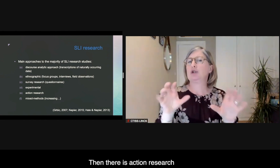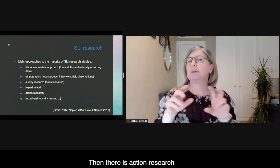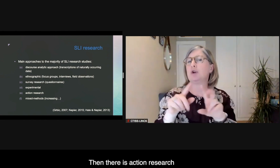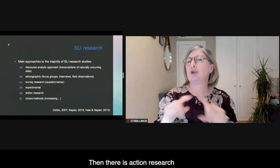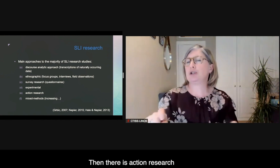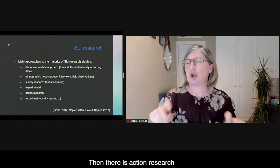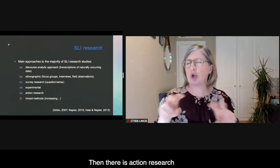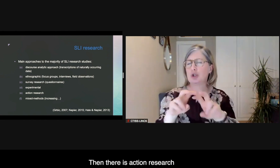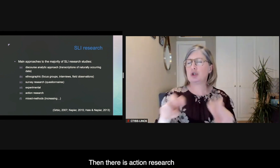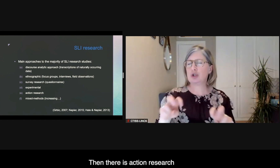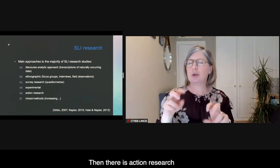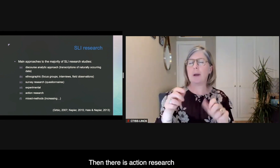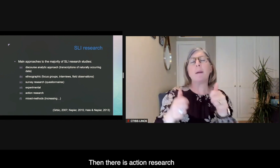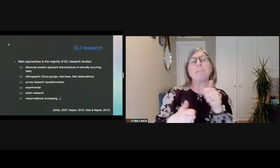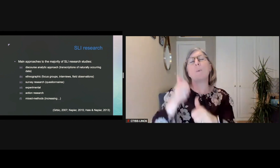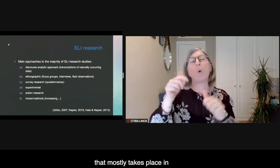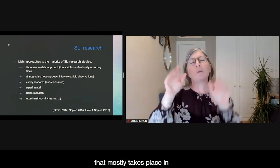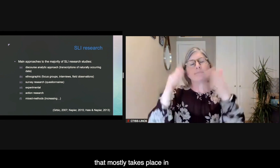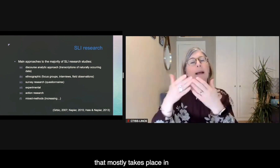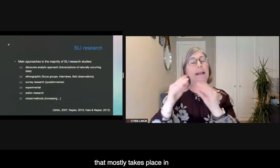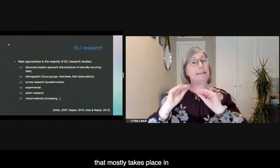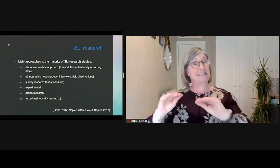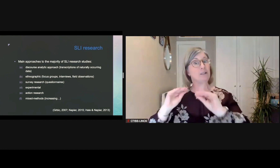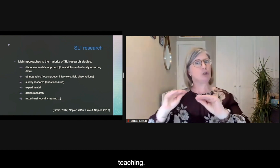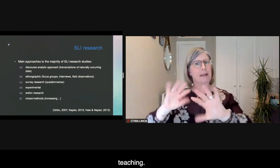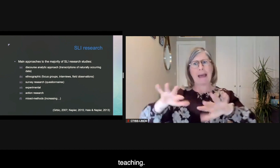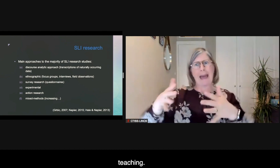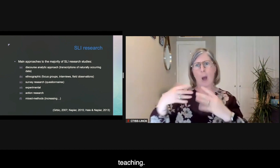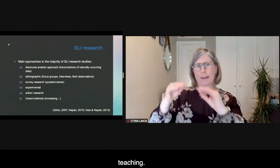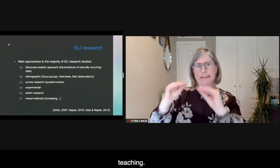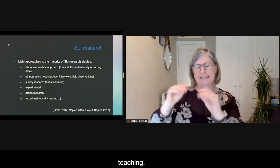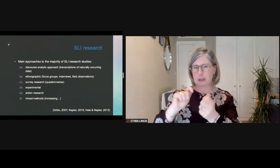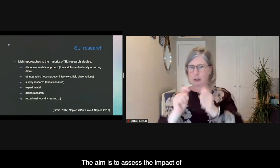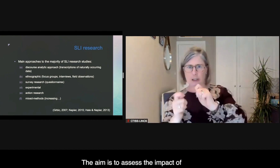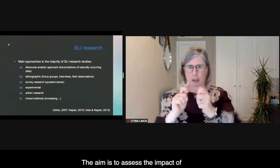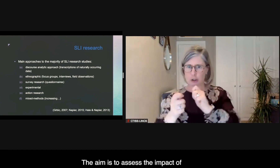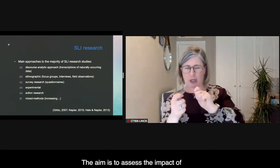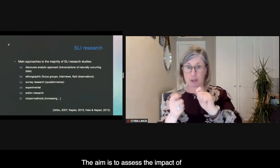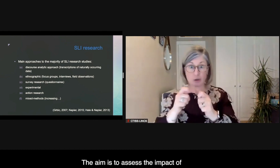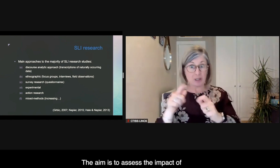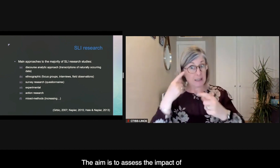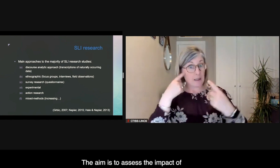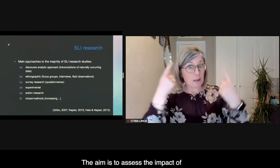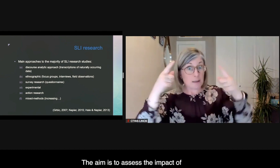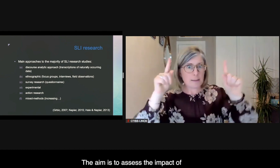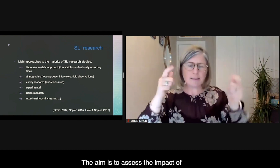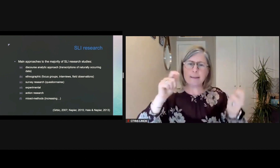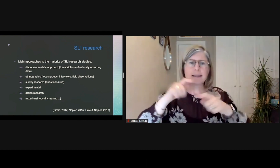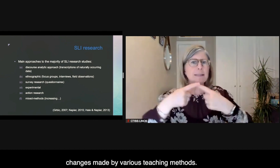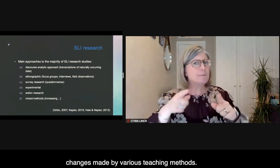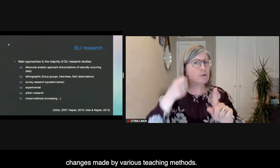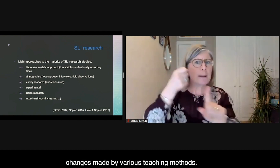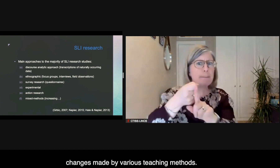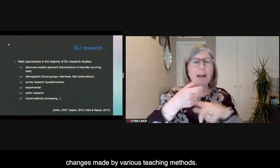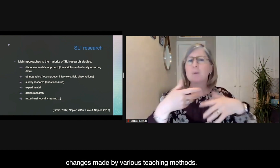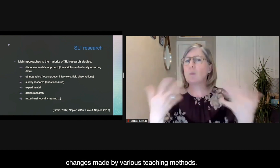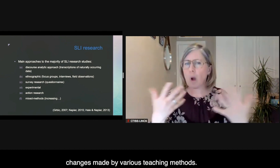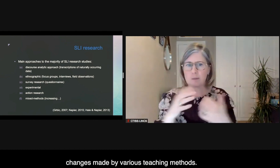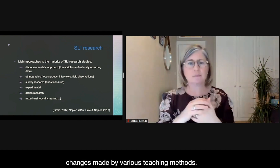Then there is action research that mostly takes place in teaching. The aim is to assess the impact of changes made by various